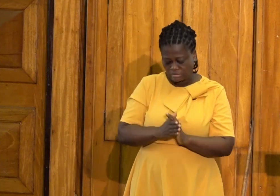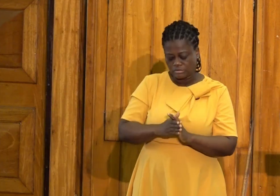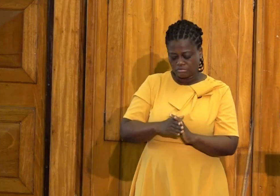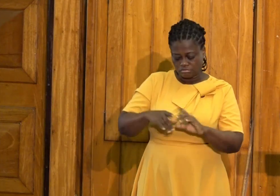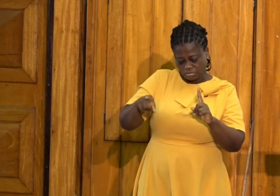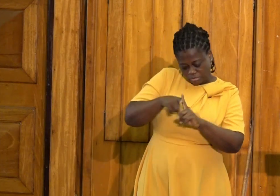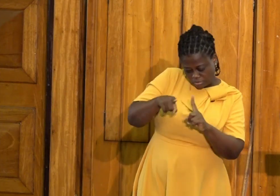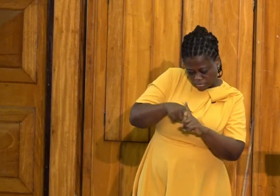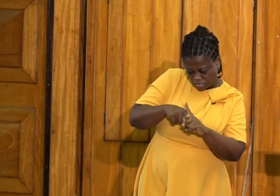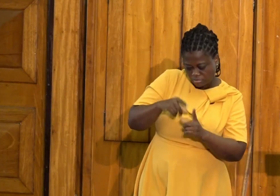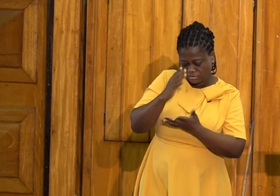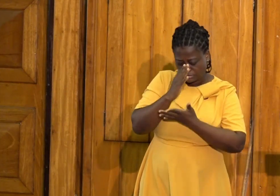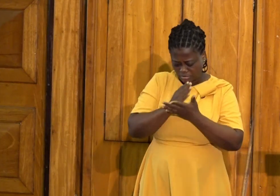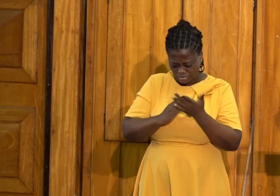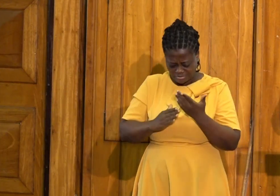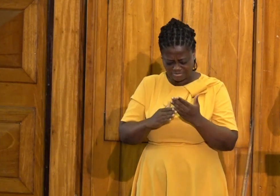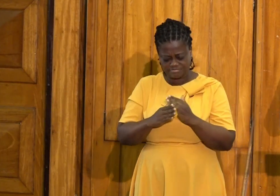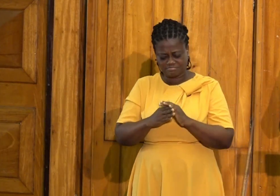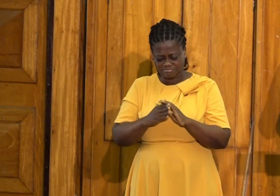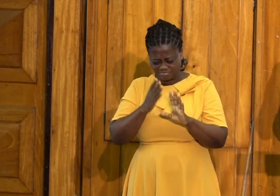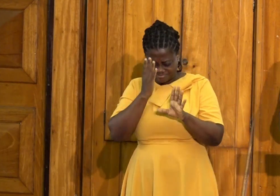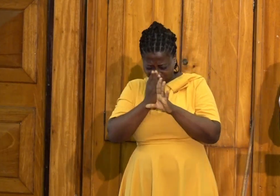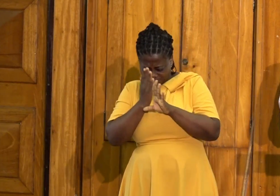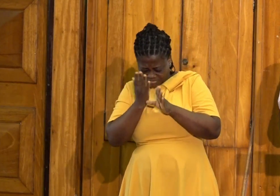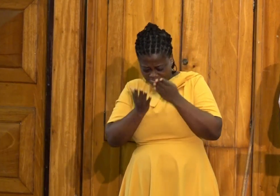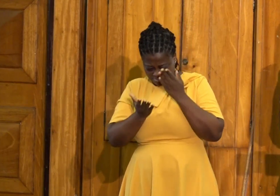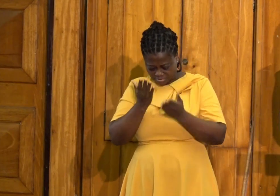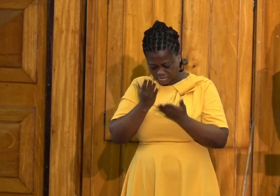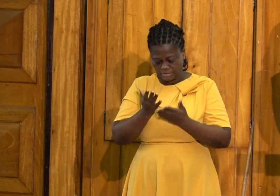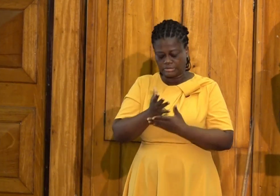cancer lesions, giving us a positivity rate of